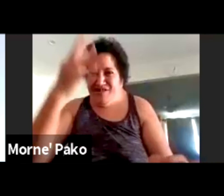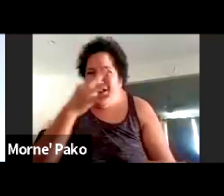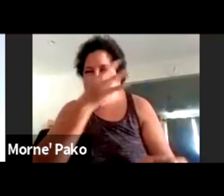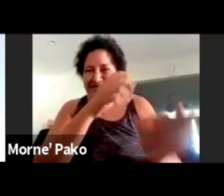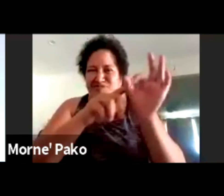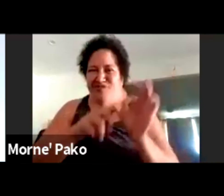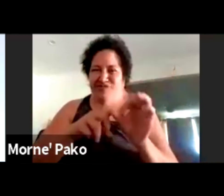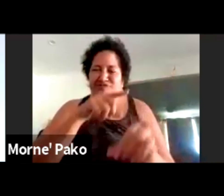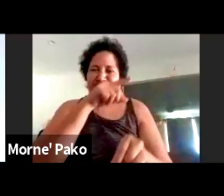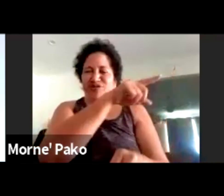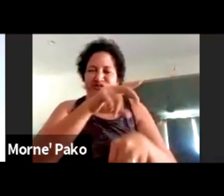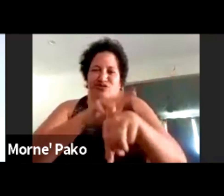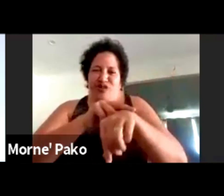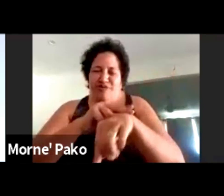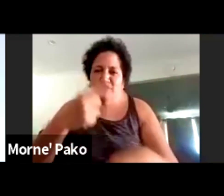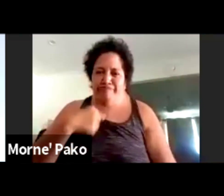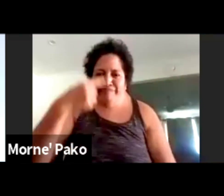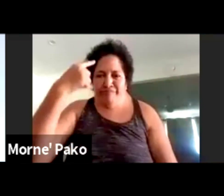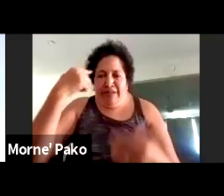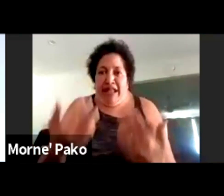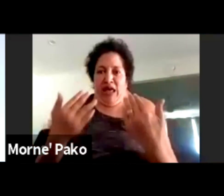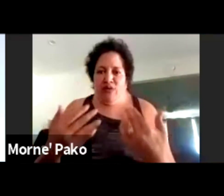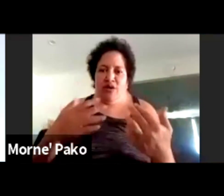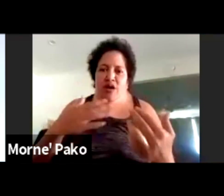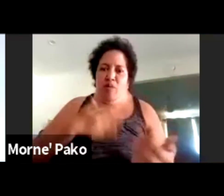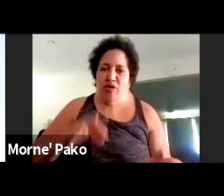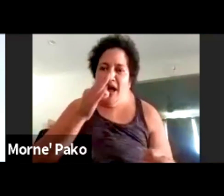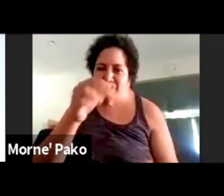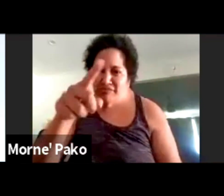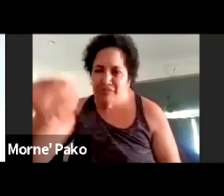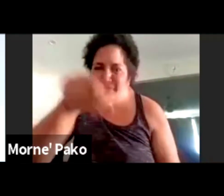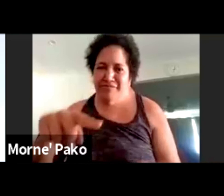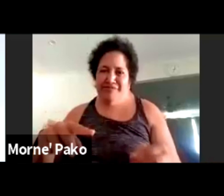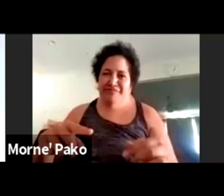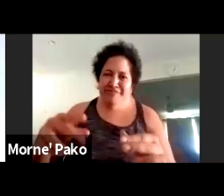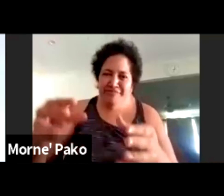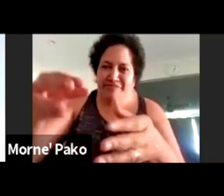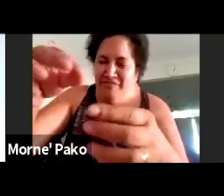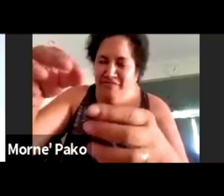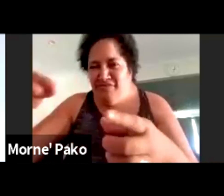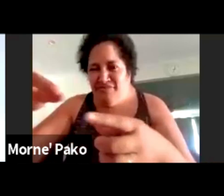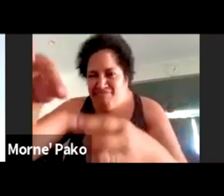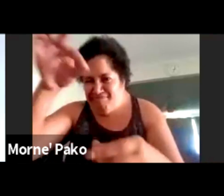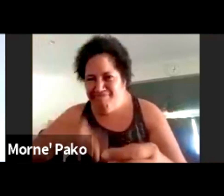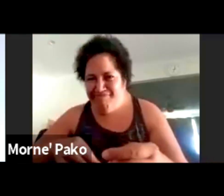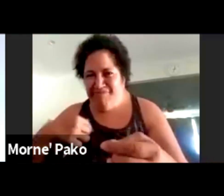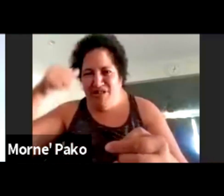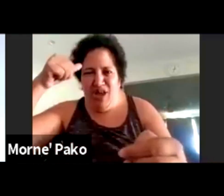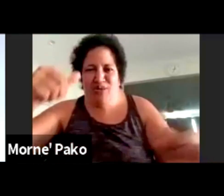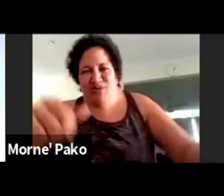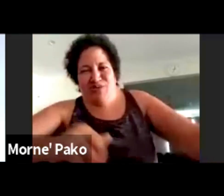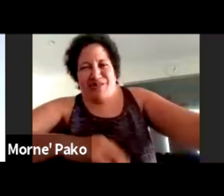that she's on. So, yeah, that's one of the questions I forgot to ask my own daughter. So now I'm bringing it to your